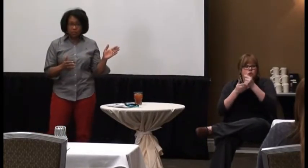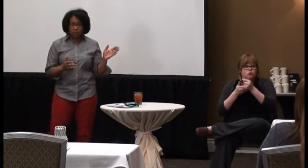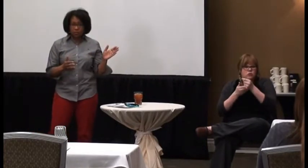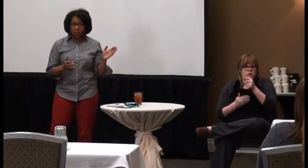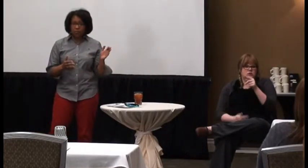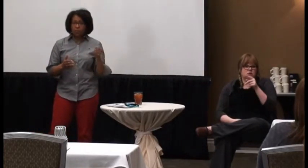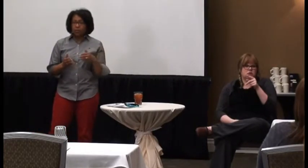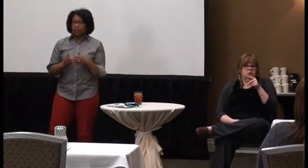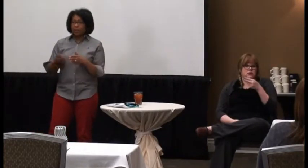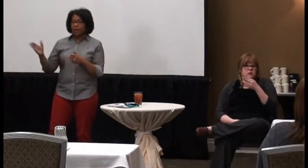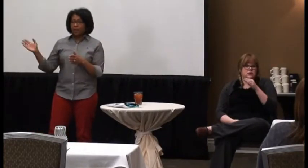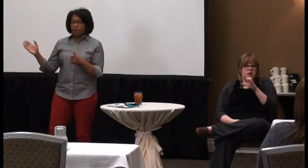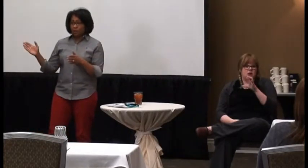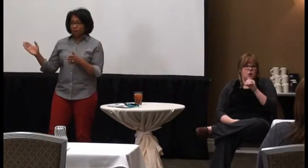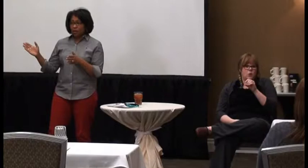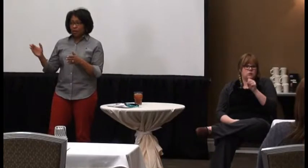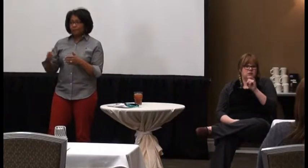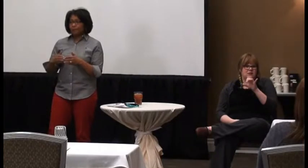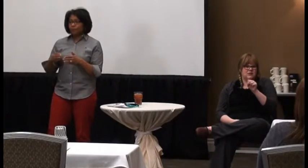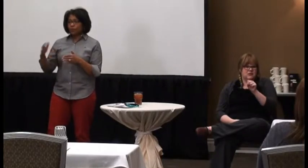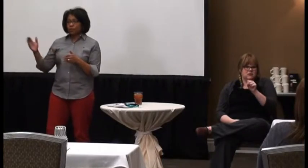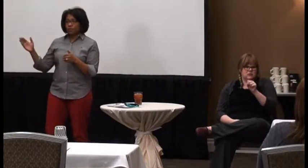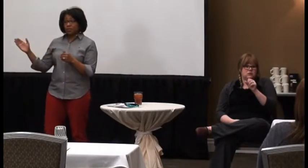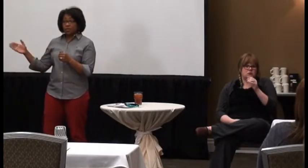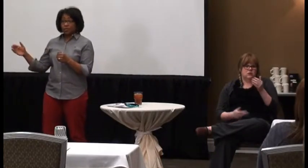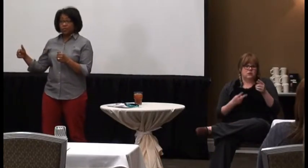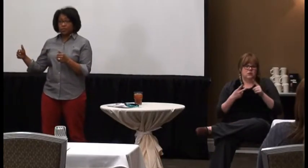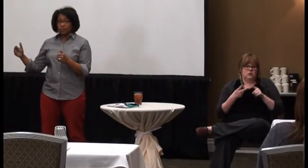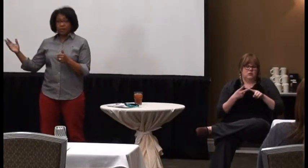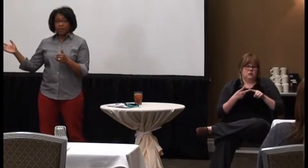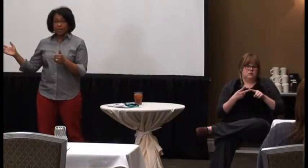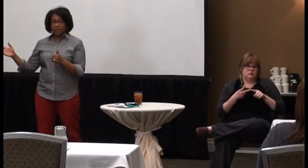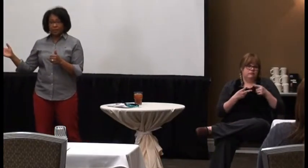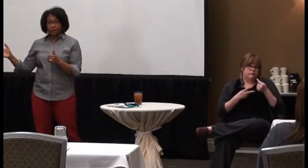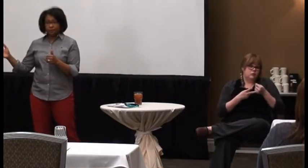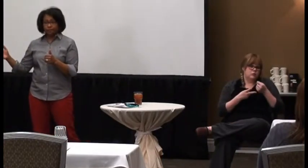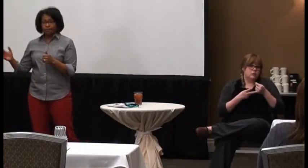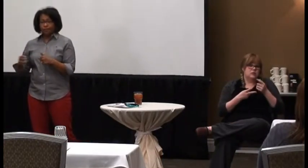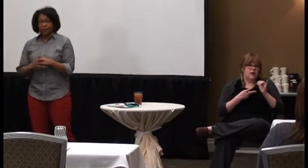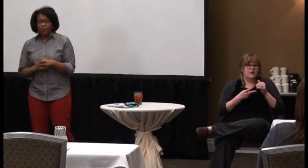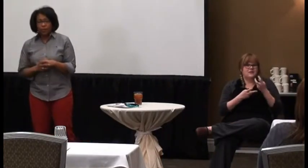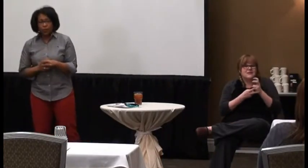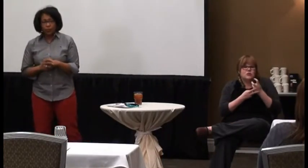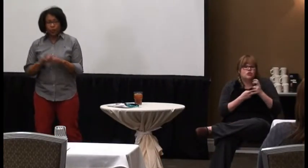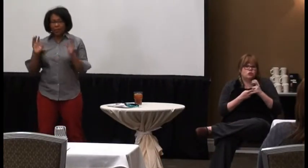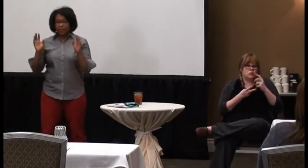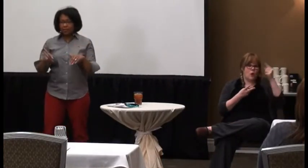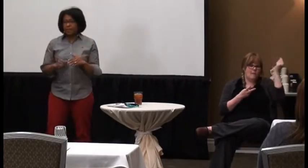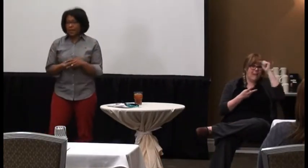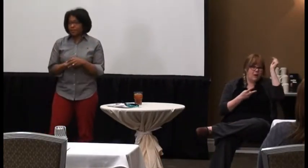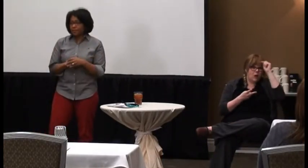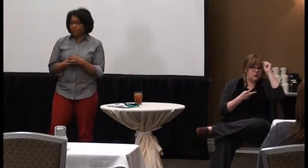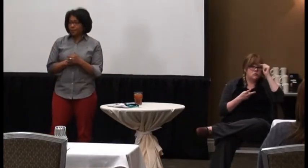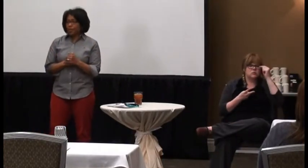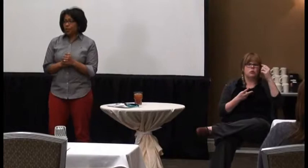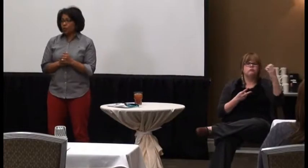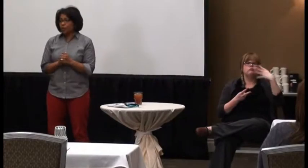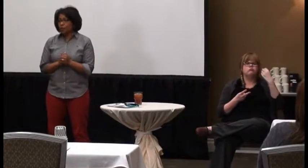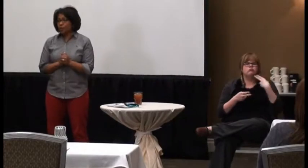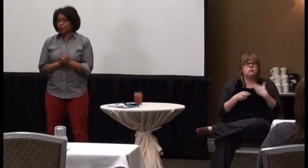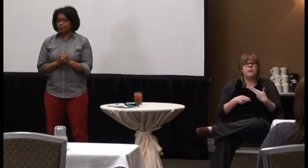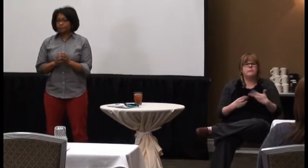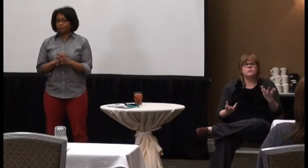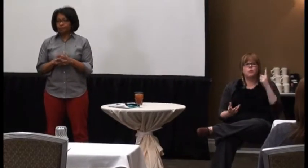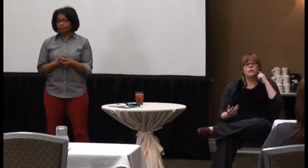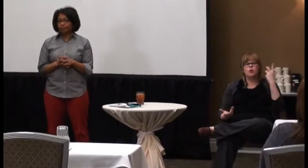psychosis. The other category treats seizures, migraines. So throw me out some names. What do you know? What